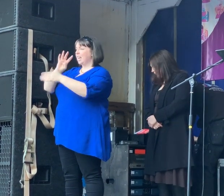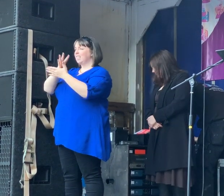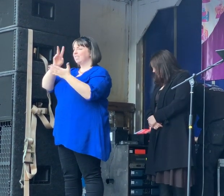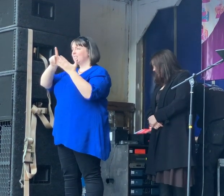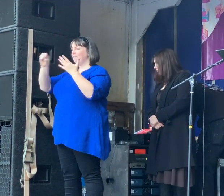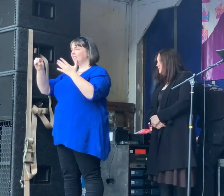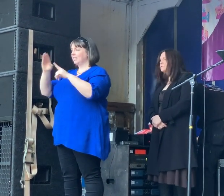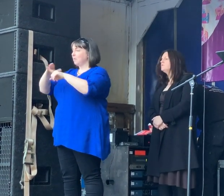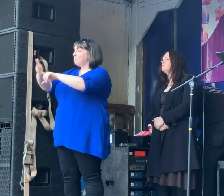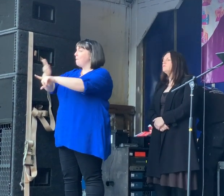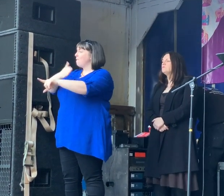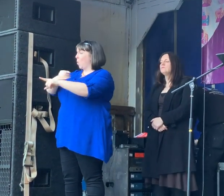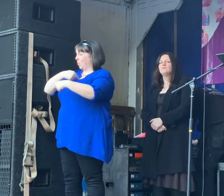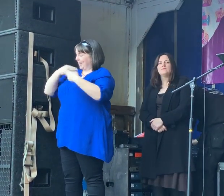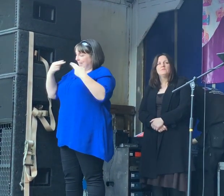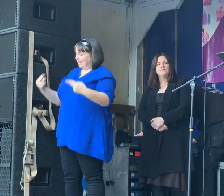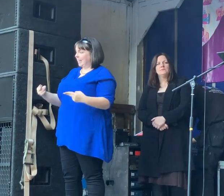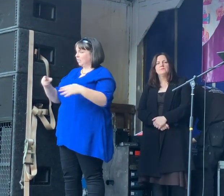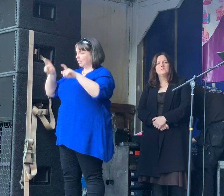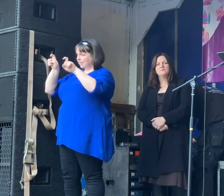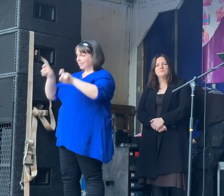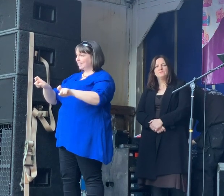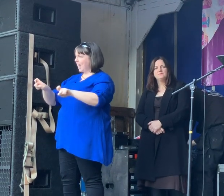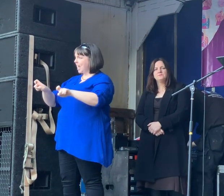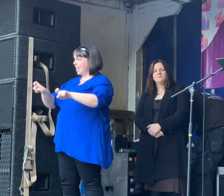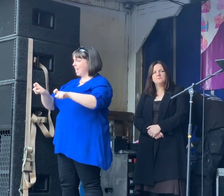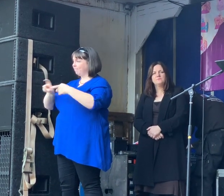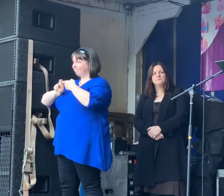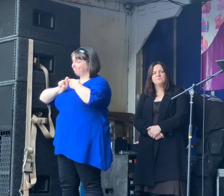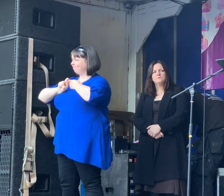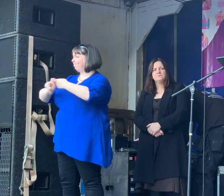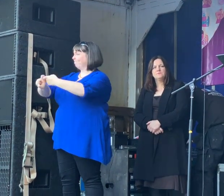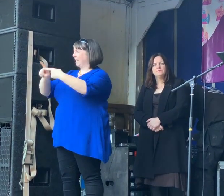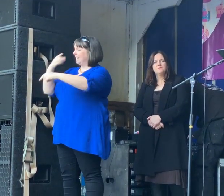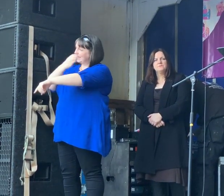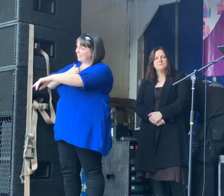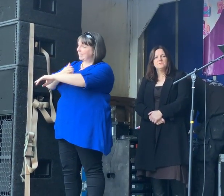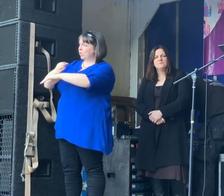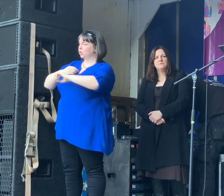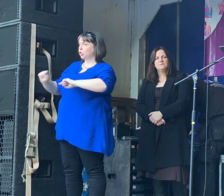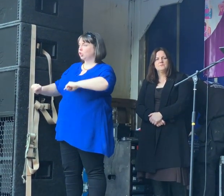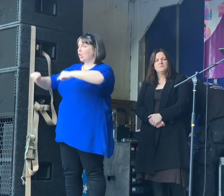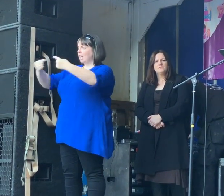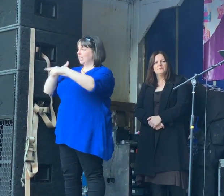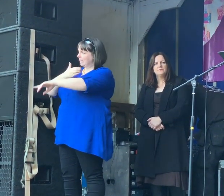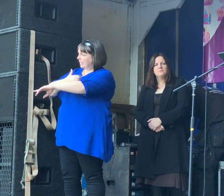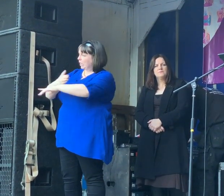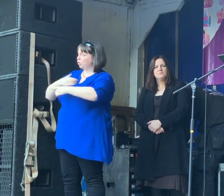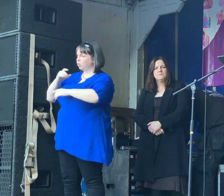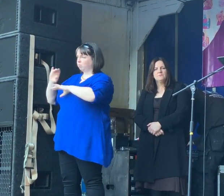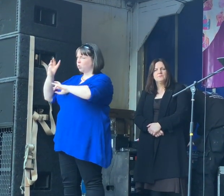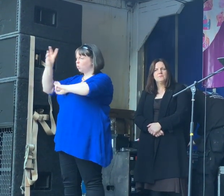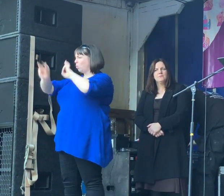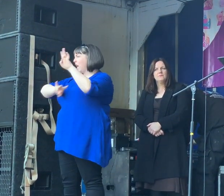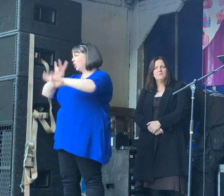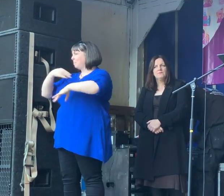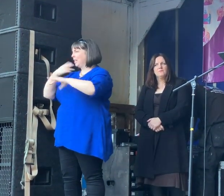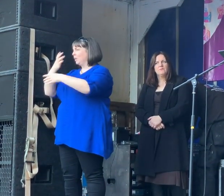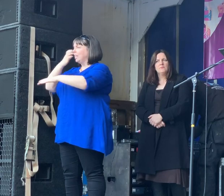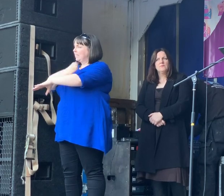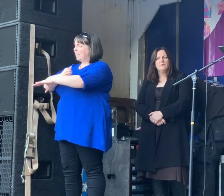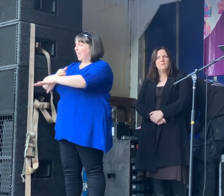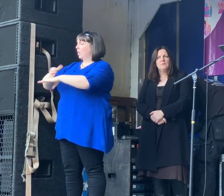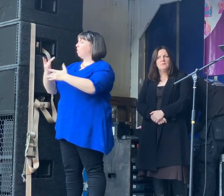before. We need to remain engaged. We need to continue to challenge, to question, and we need to continue